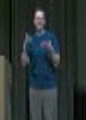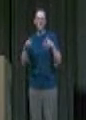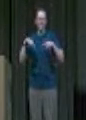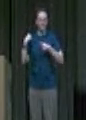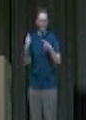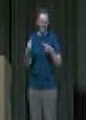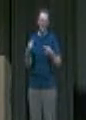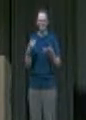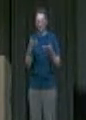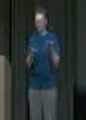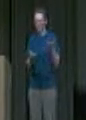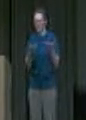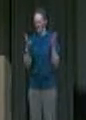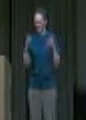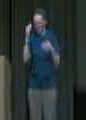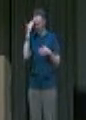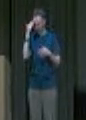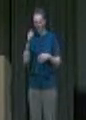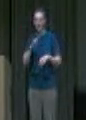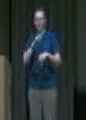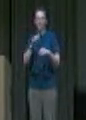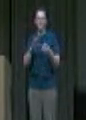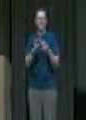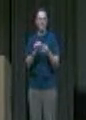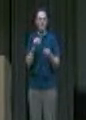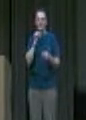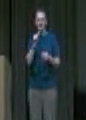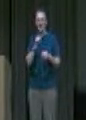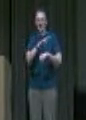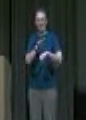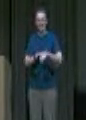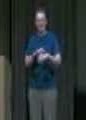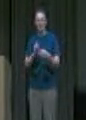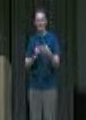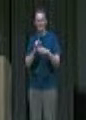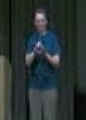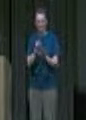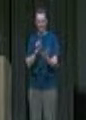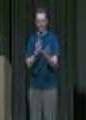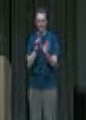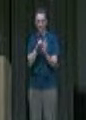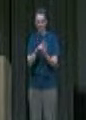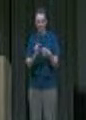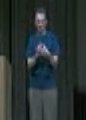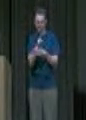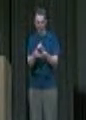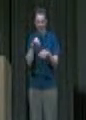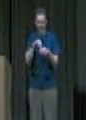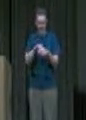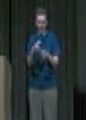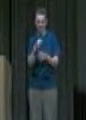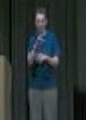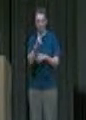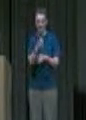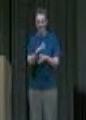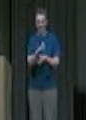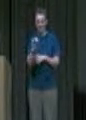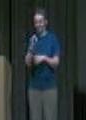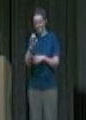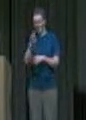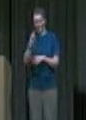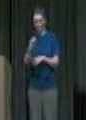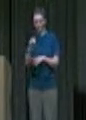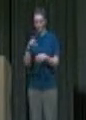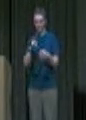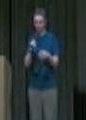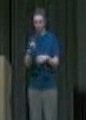of, addressing non-native plants within Gorge Metro Park. And so it's